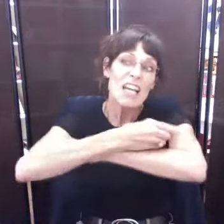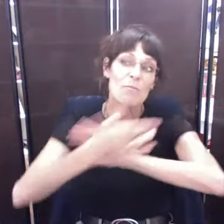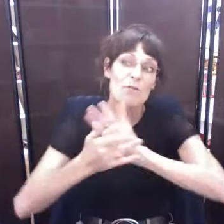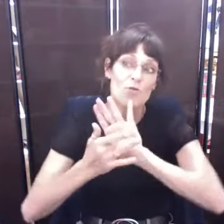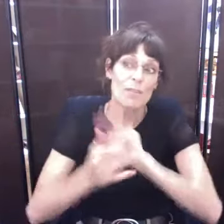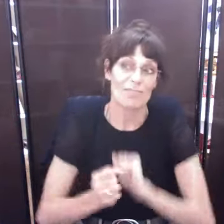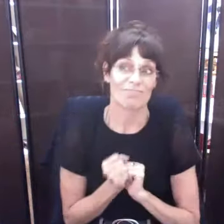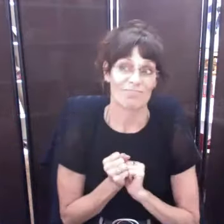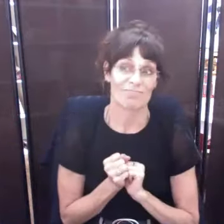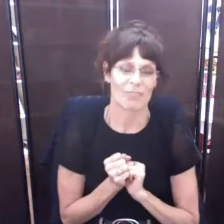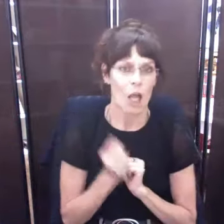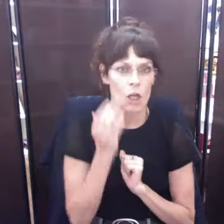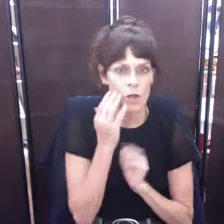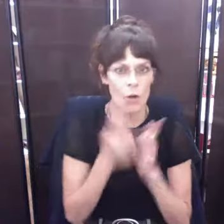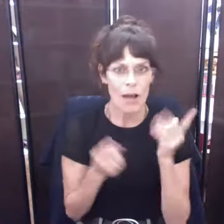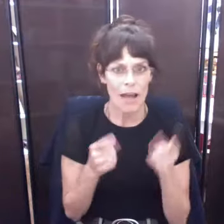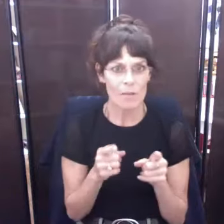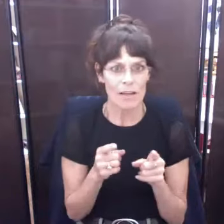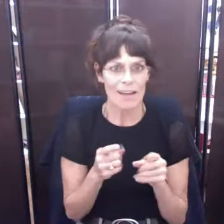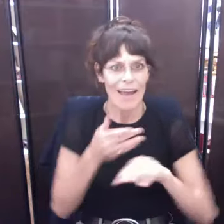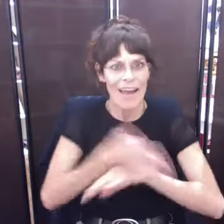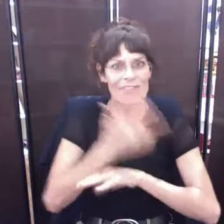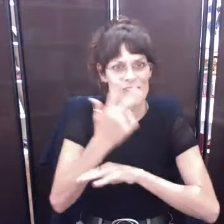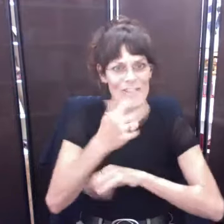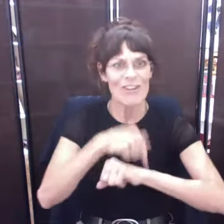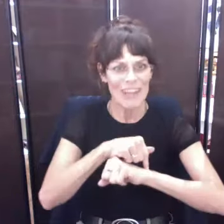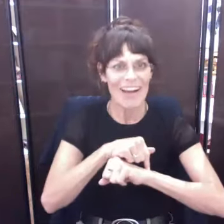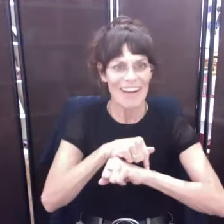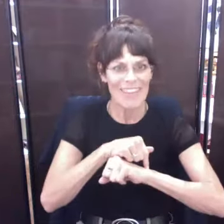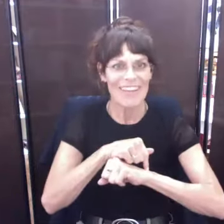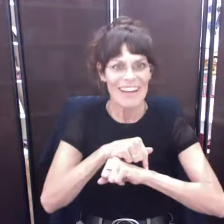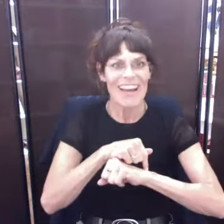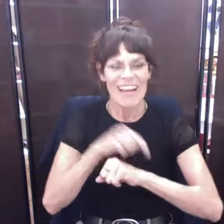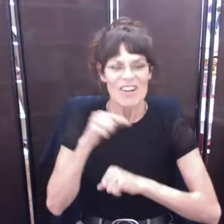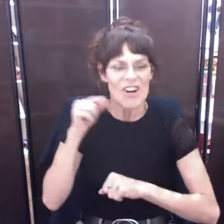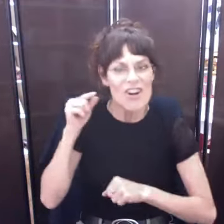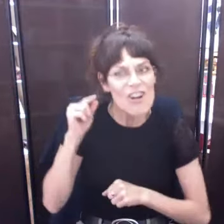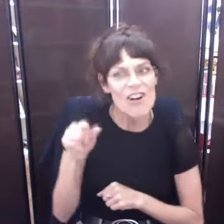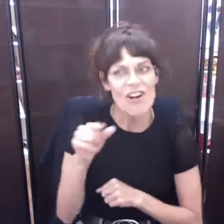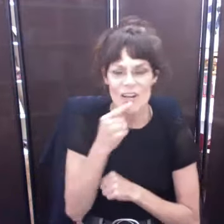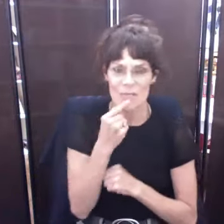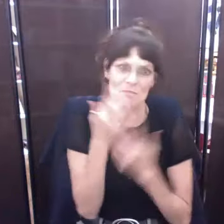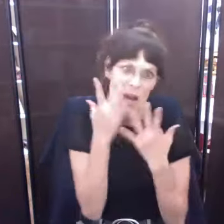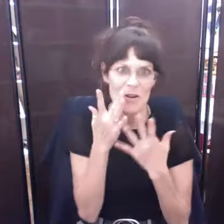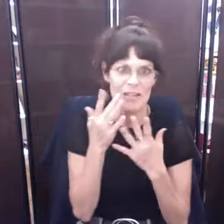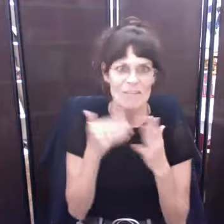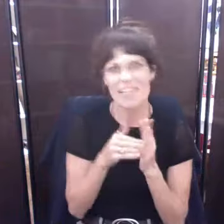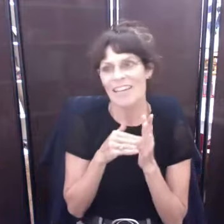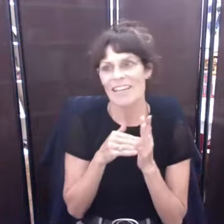you guys know what? After the 3rd time of going in there and her humiliating me again, I was like, I'm going to take all 7.